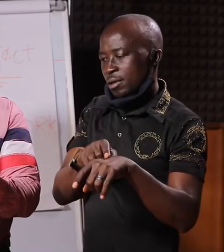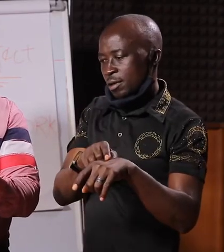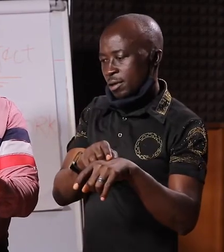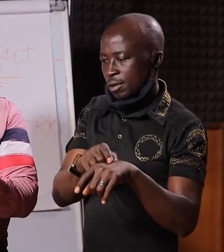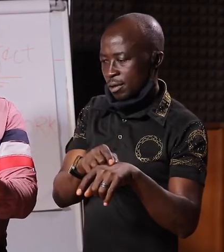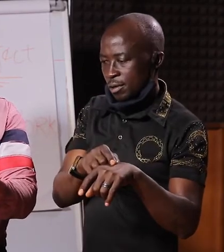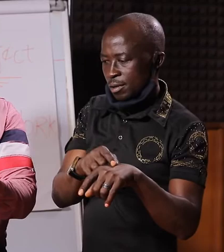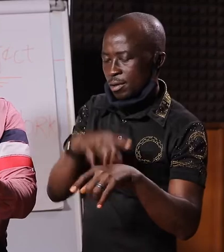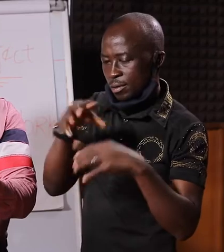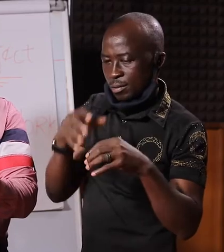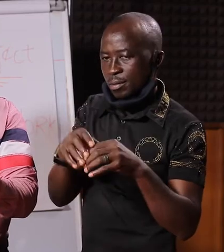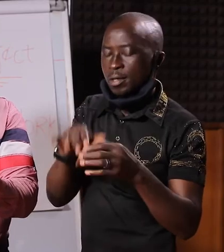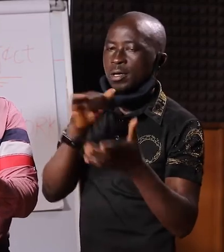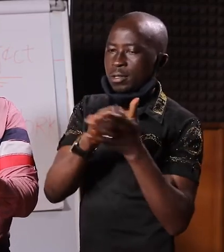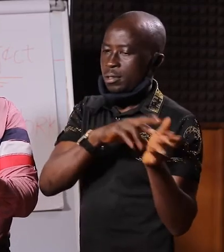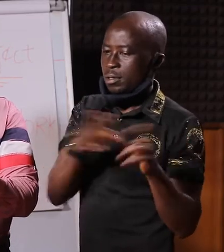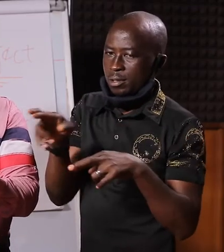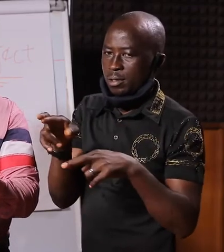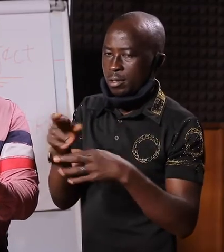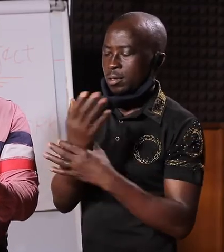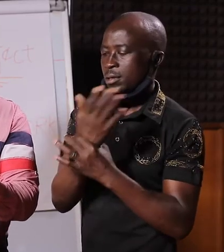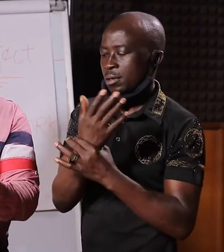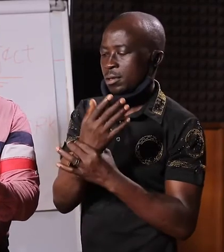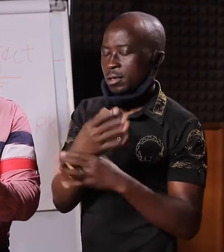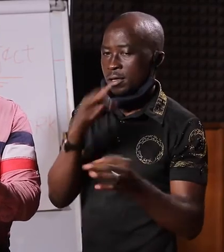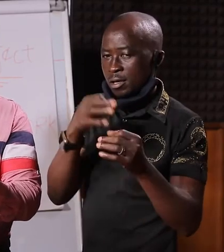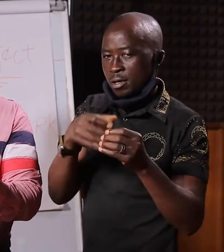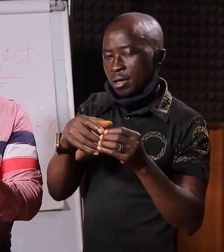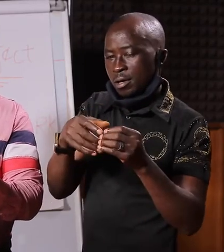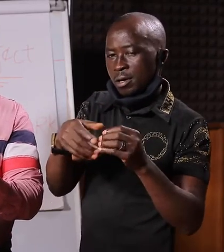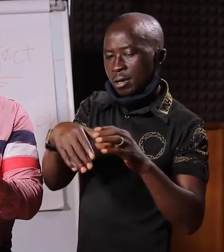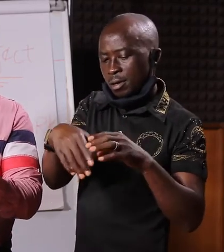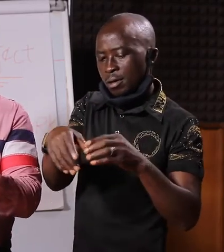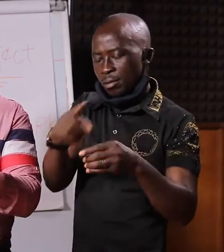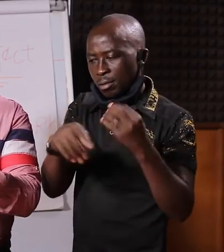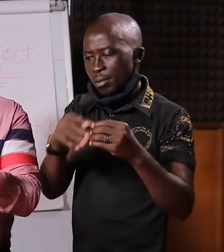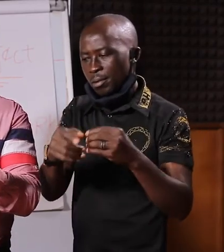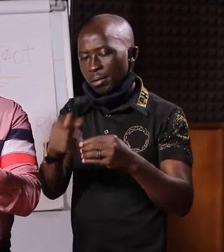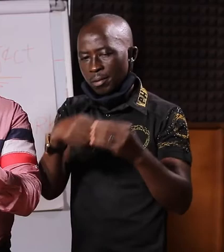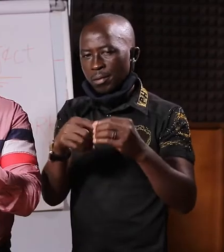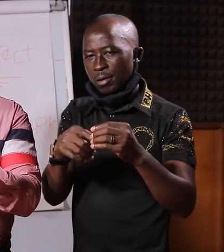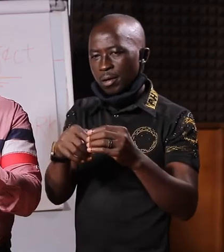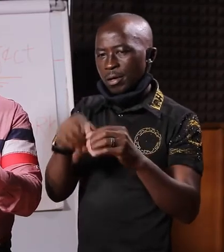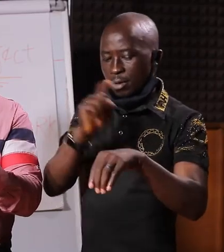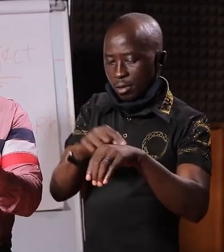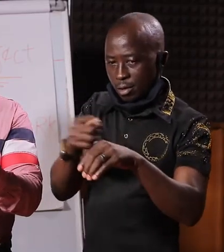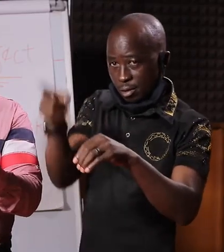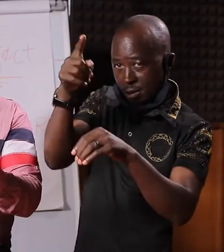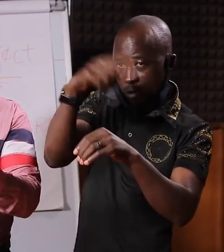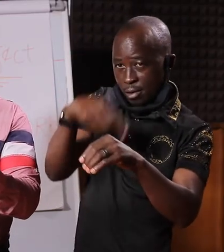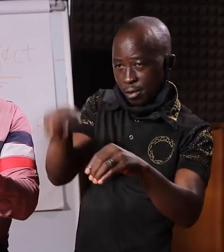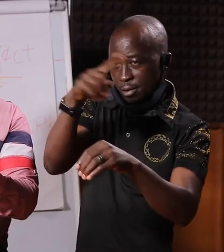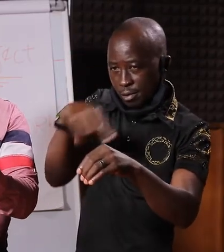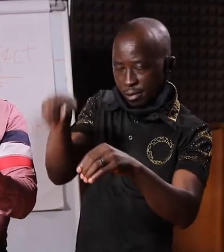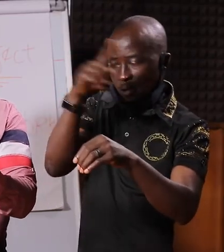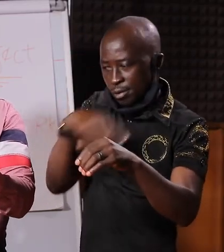is a right-handed threading. When you are losing, you take it anti-clockwise.